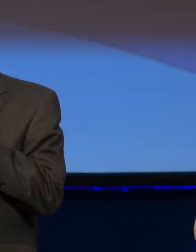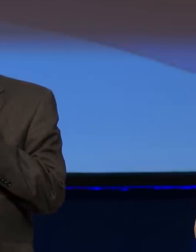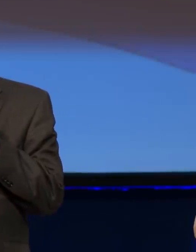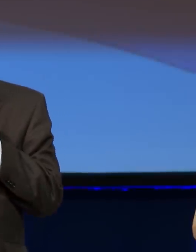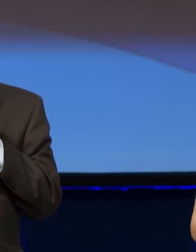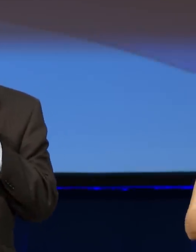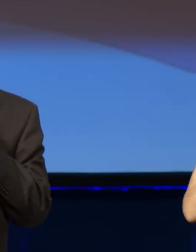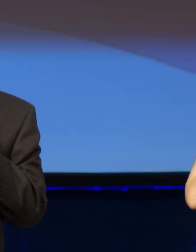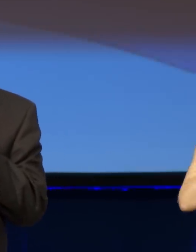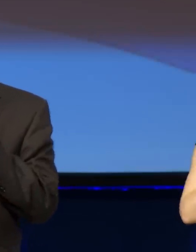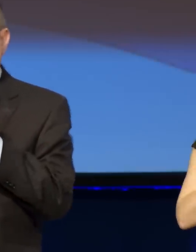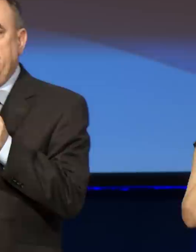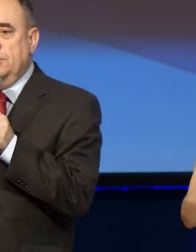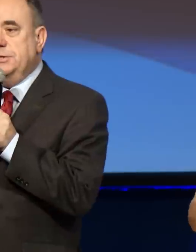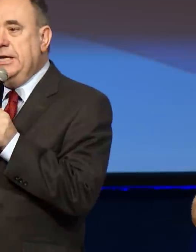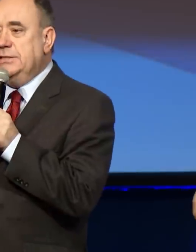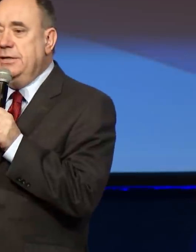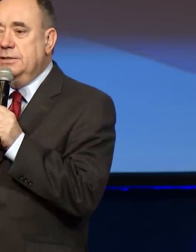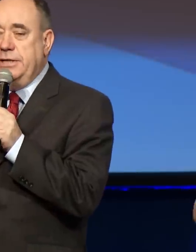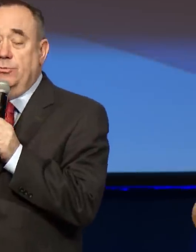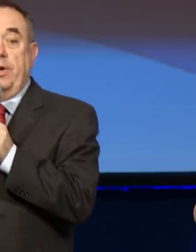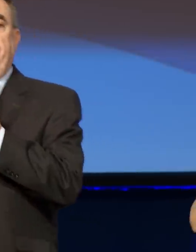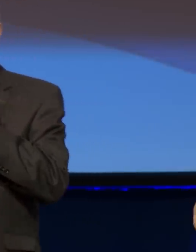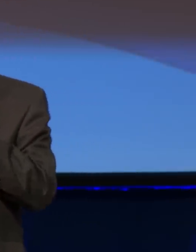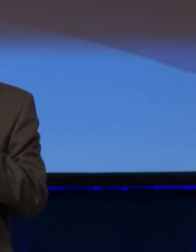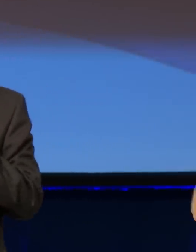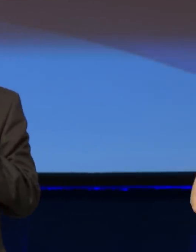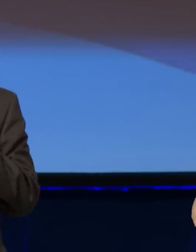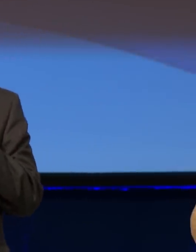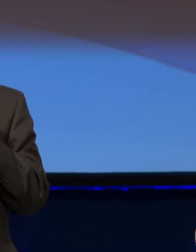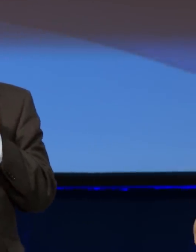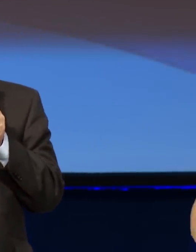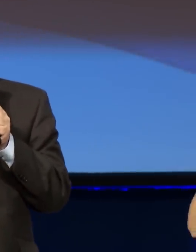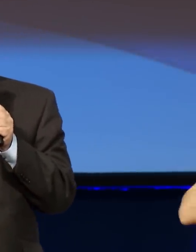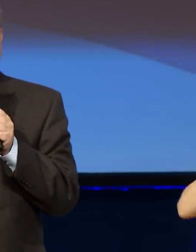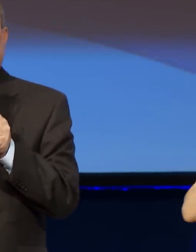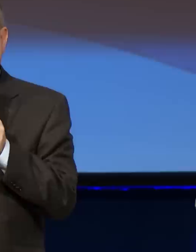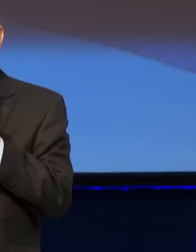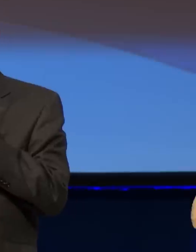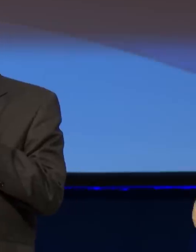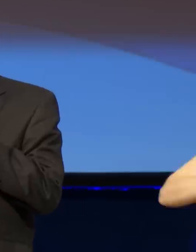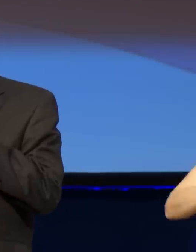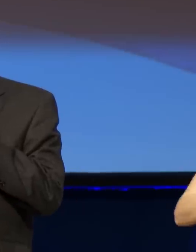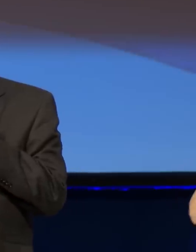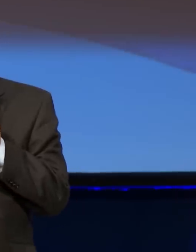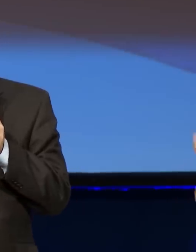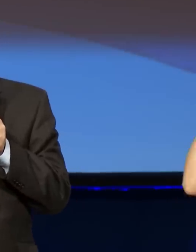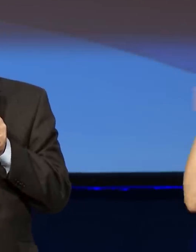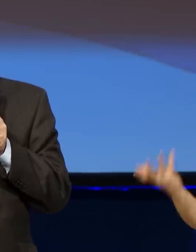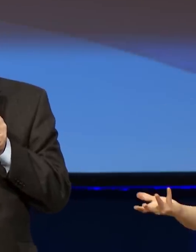Not some sense or sensibility. I saw wee Douglas Alexander say how dreadful it was and all the rest of it. Not because it's dreadful, but because it's